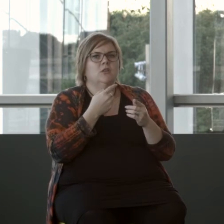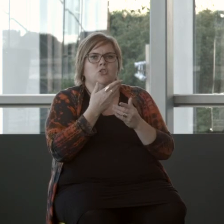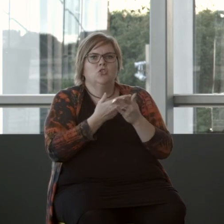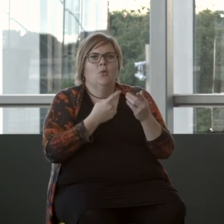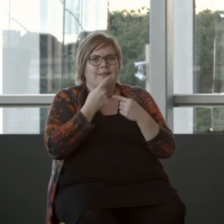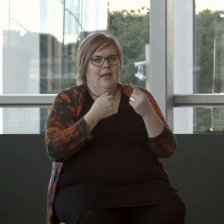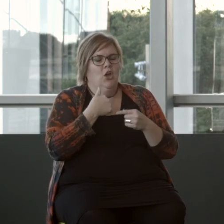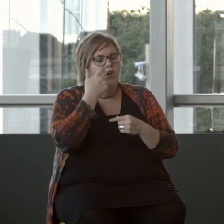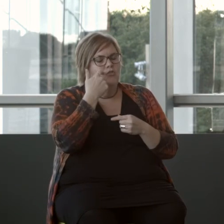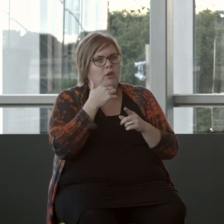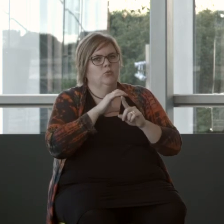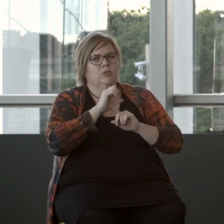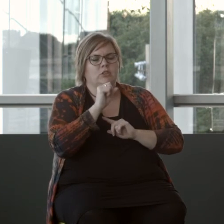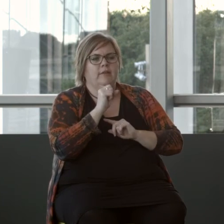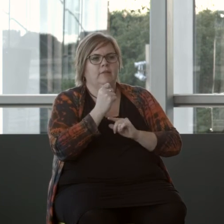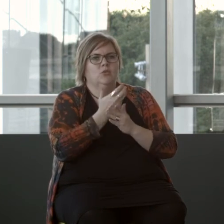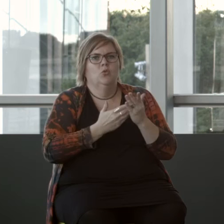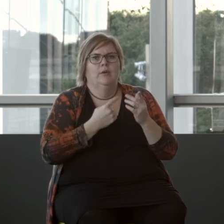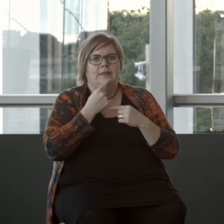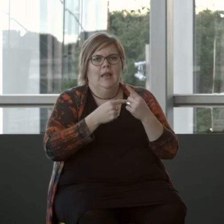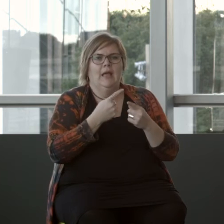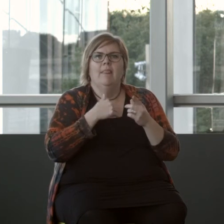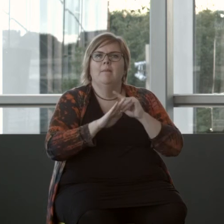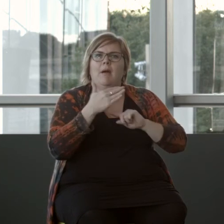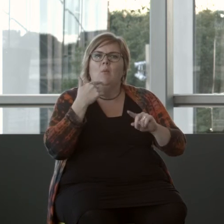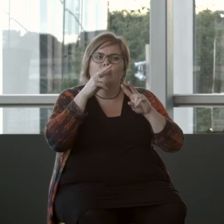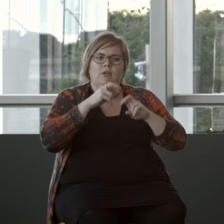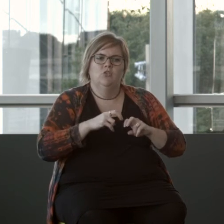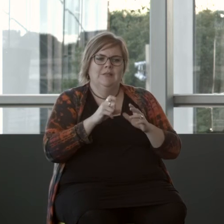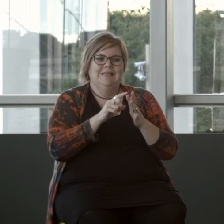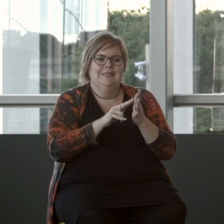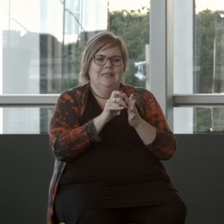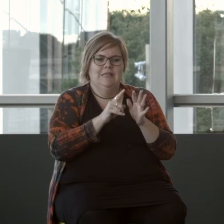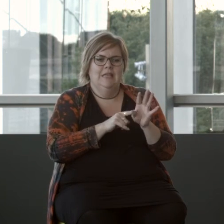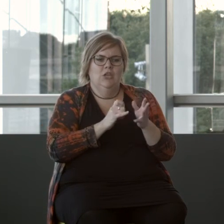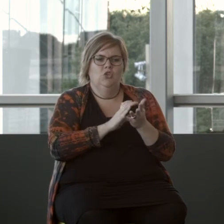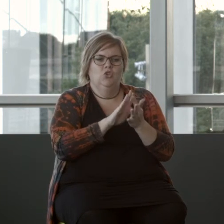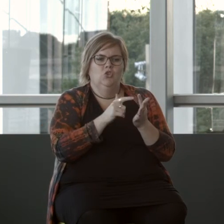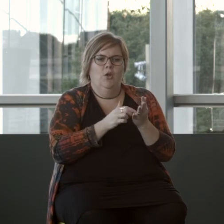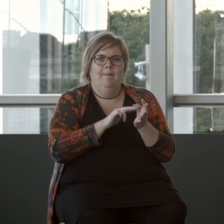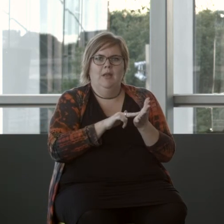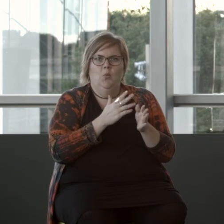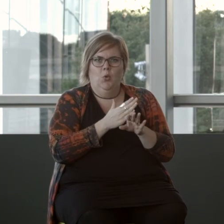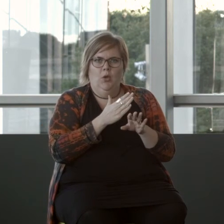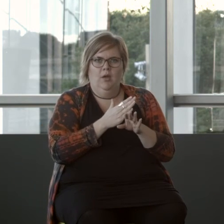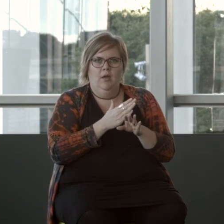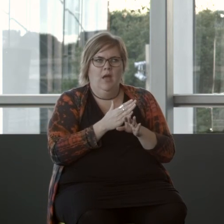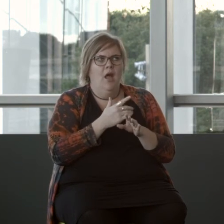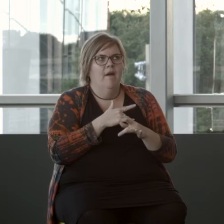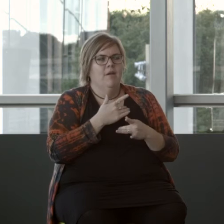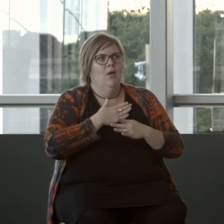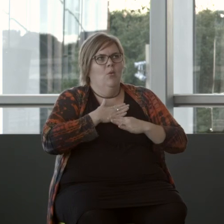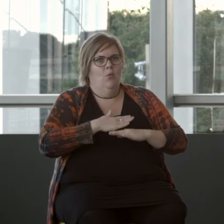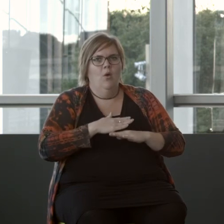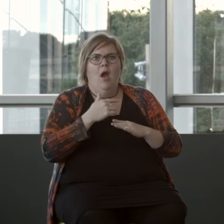And in the past, when I've researched Cindy Sherman's work, I was incredibly reassured, because I will often spend quite a long time working on a single body of work,